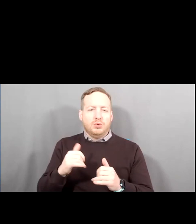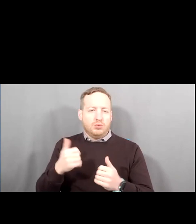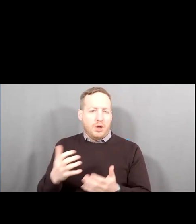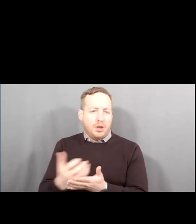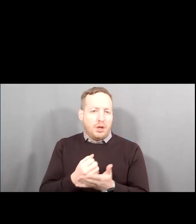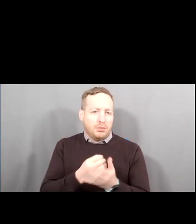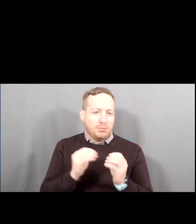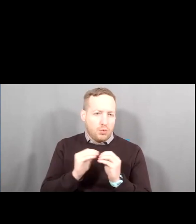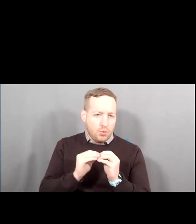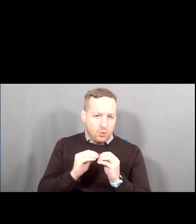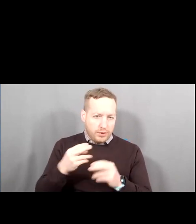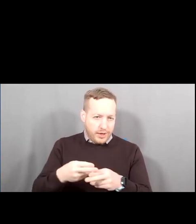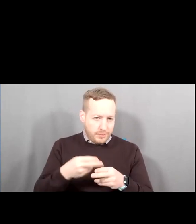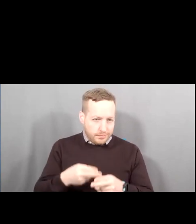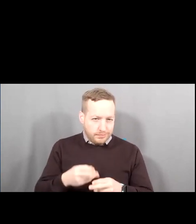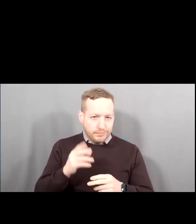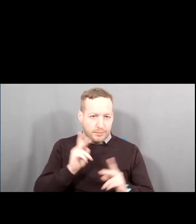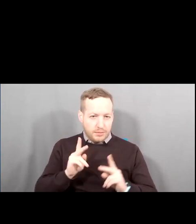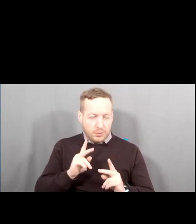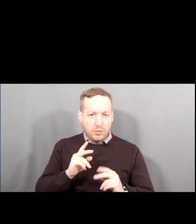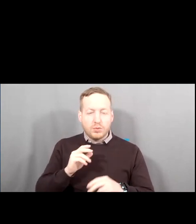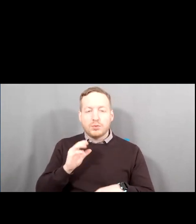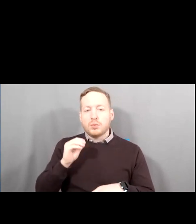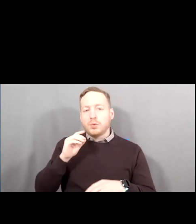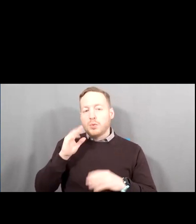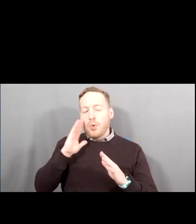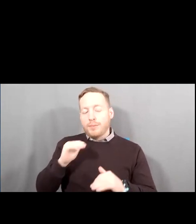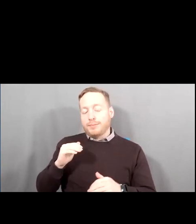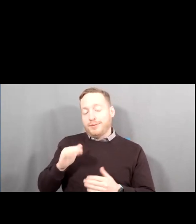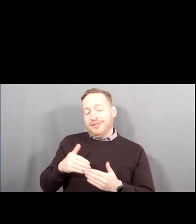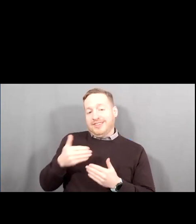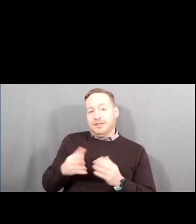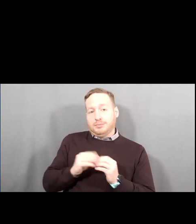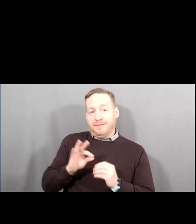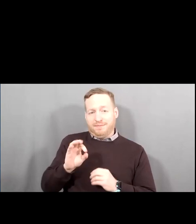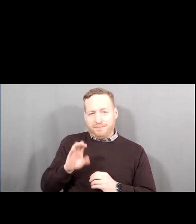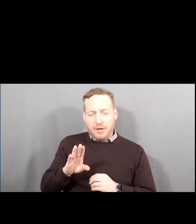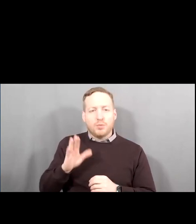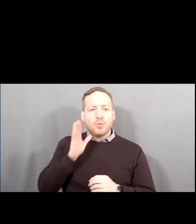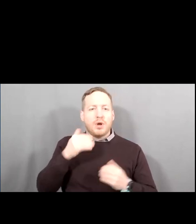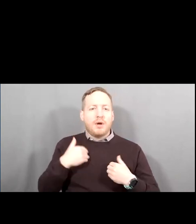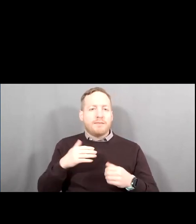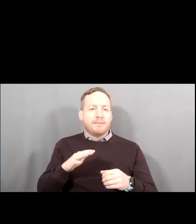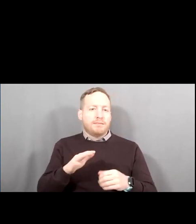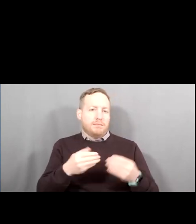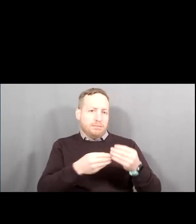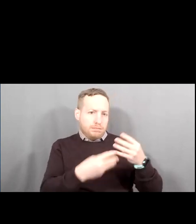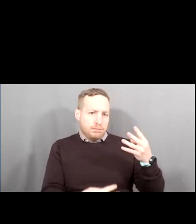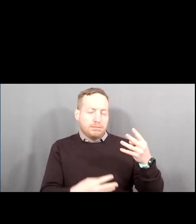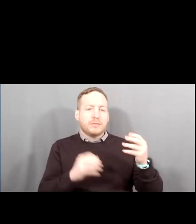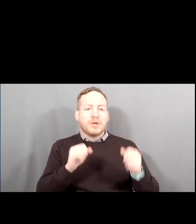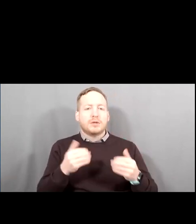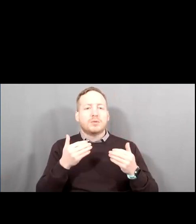came up with the holidays, but we were able to get some more names of people. So hopefully at the next meeting